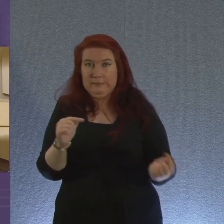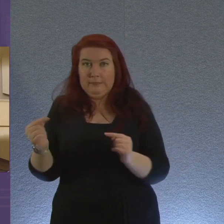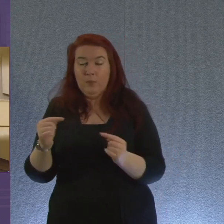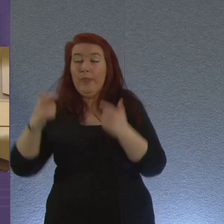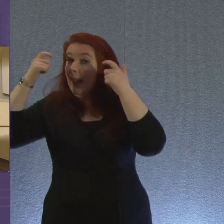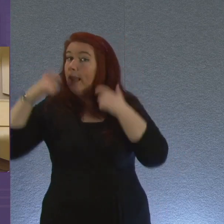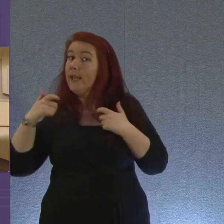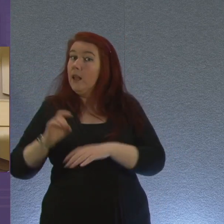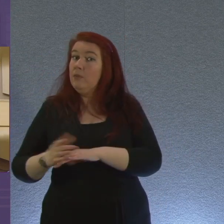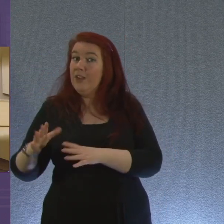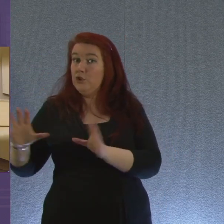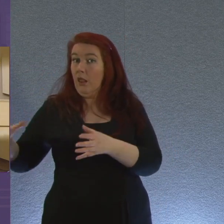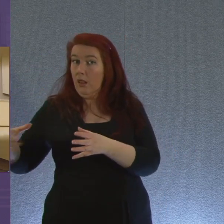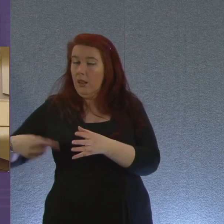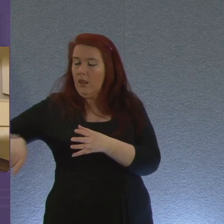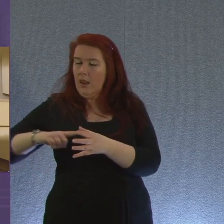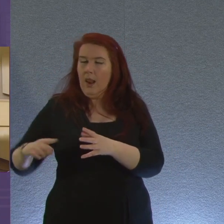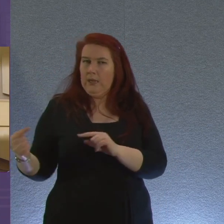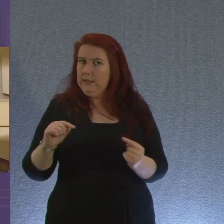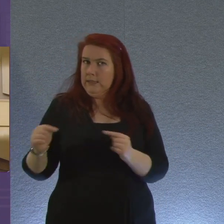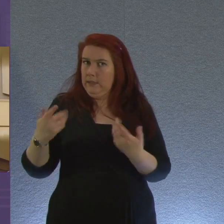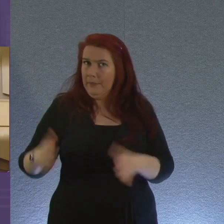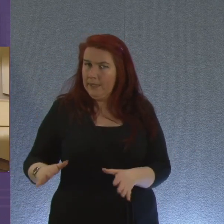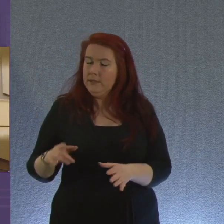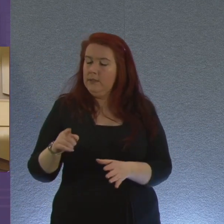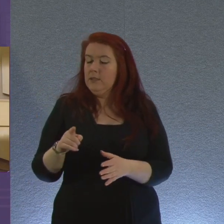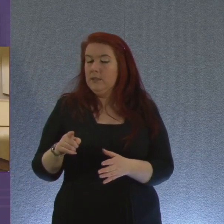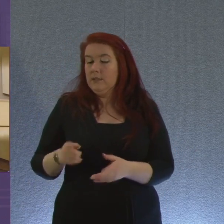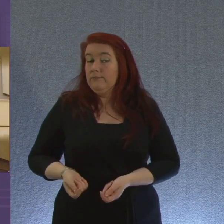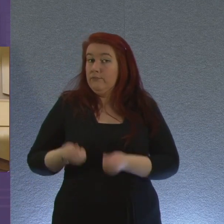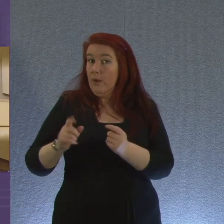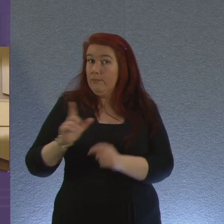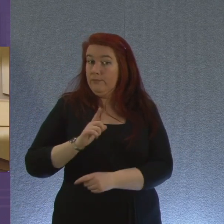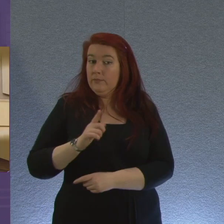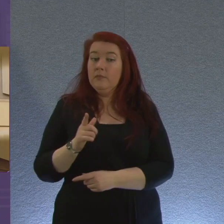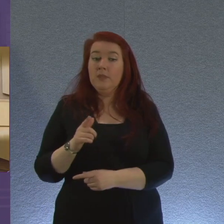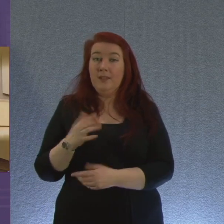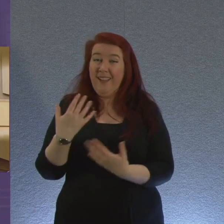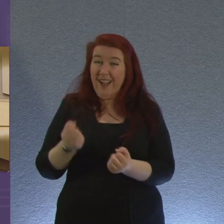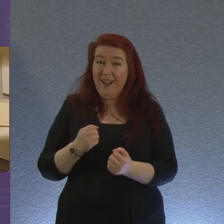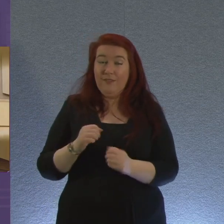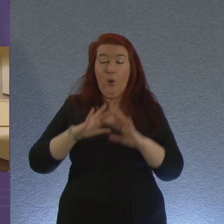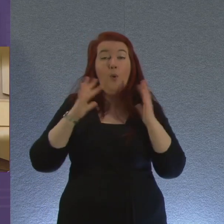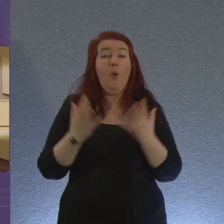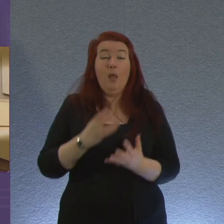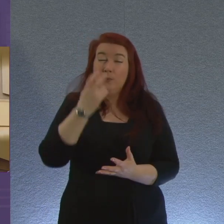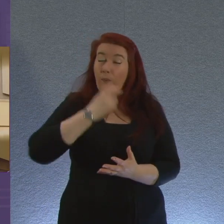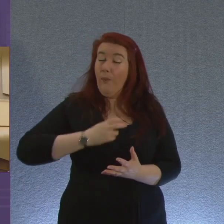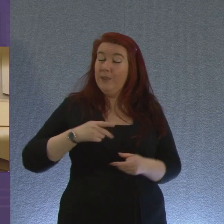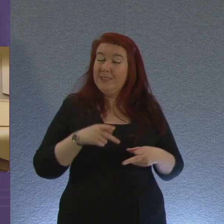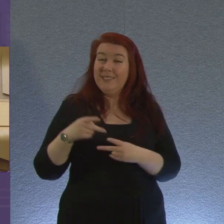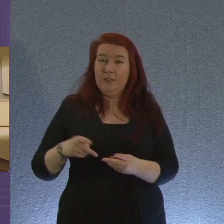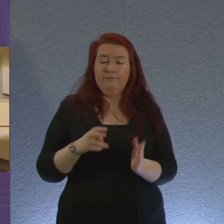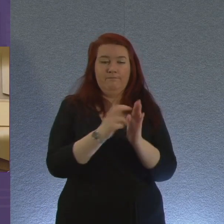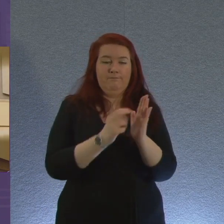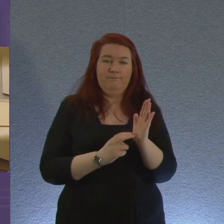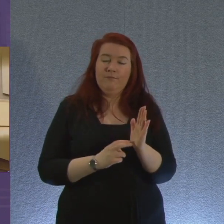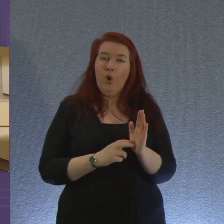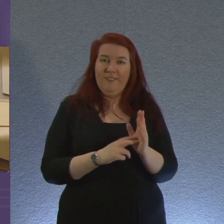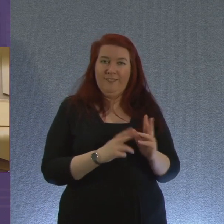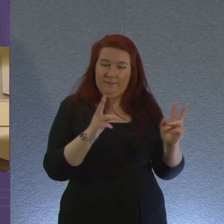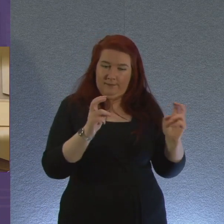over the past few days, highlighting the fact that despite having the world's oldest system of recording titles to property, we've still not